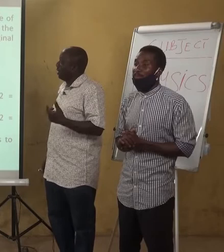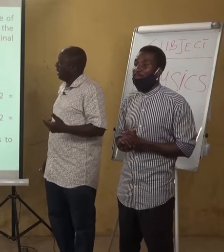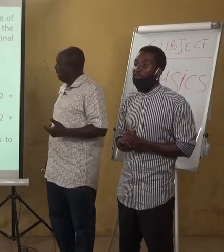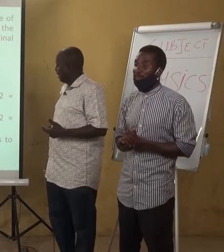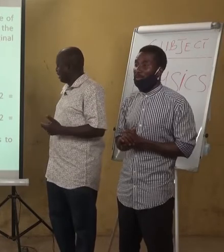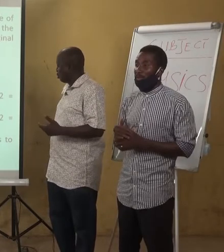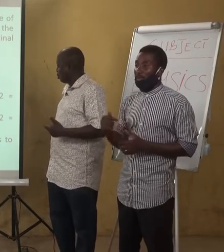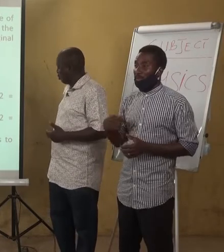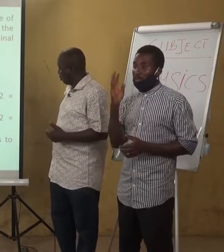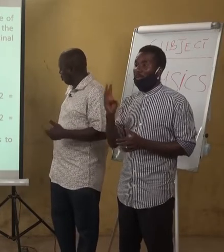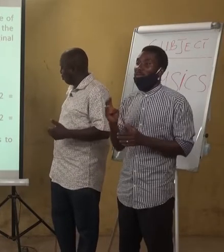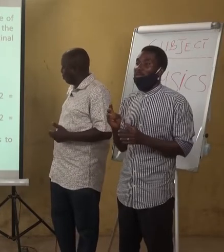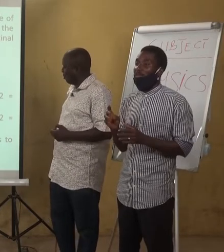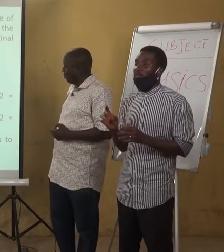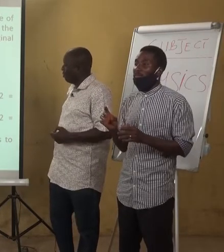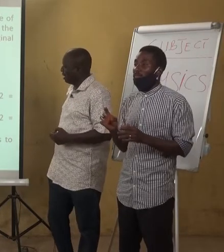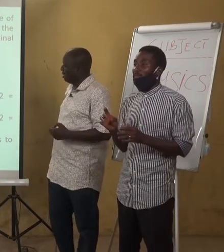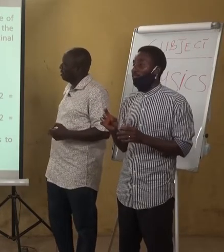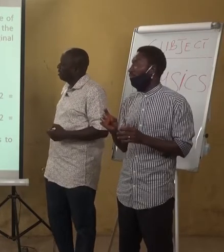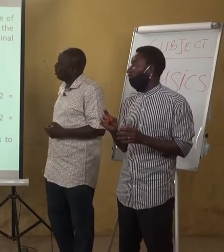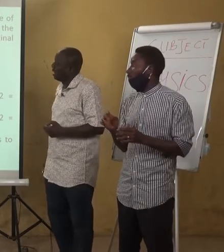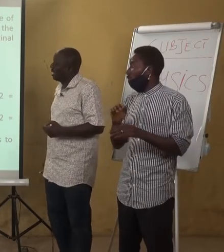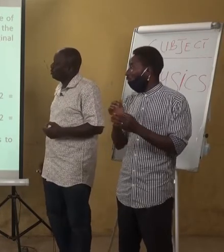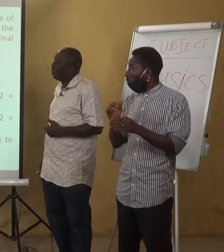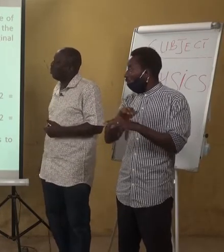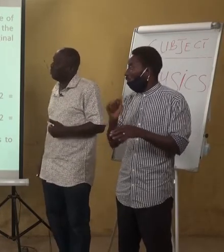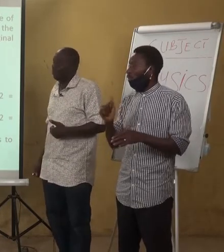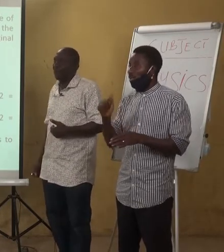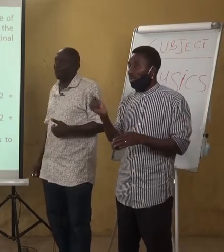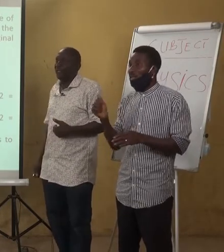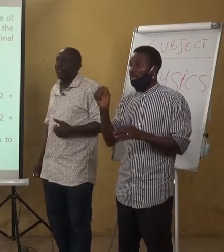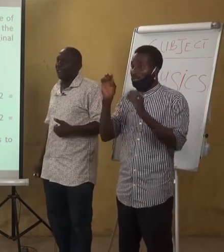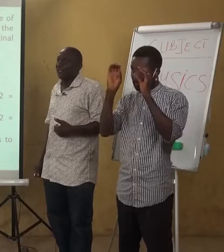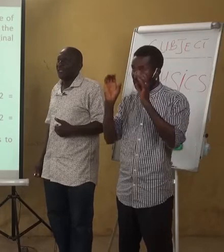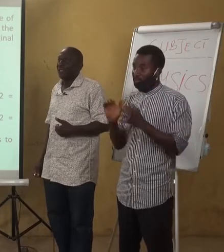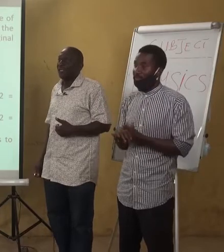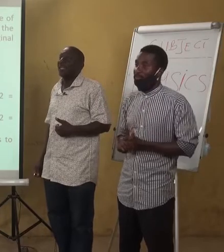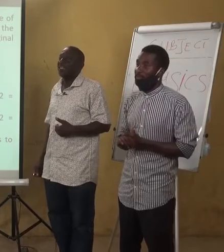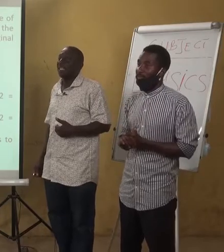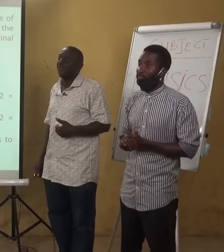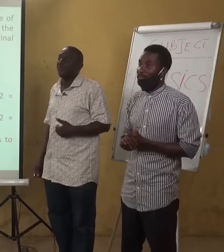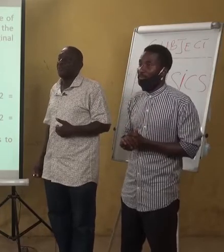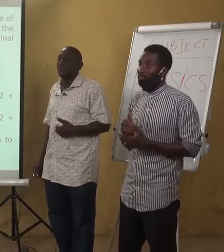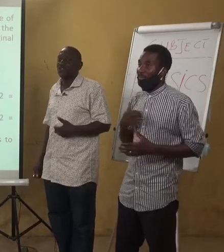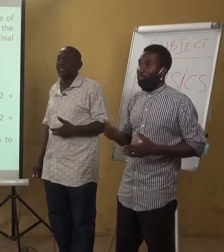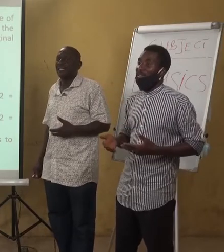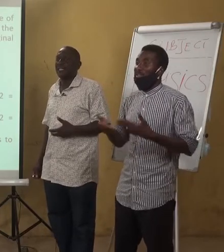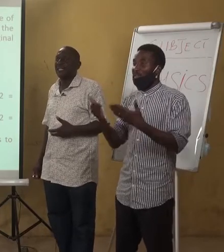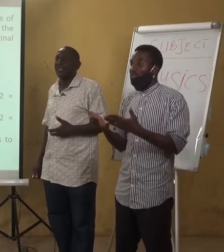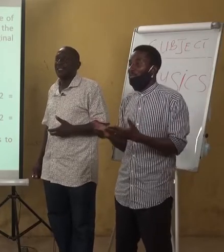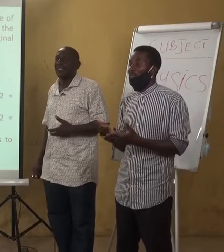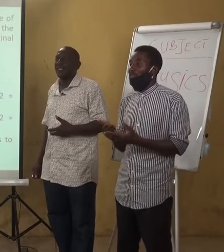I will introduce my colleague that will come and give